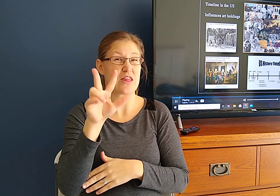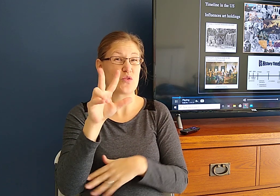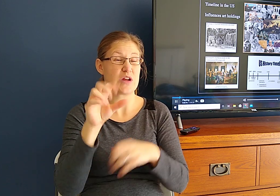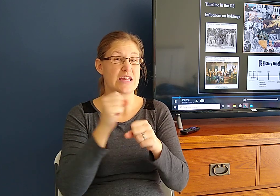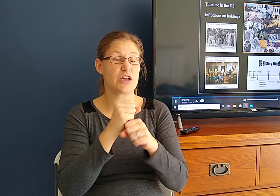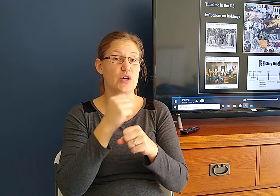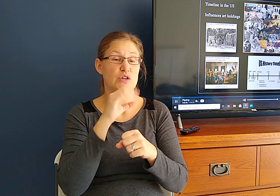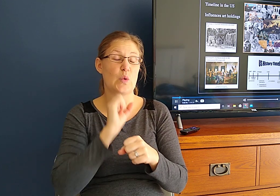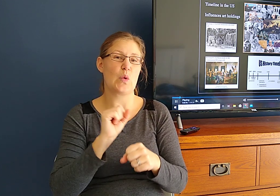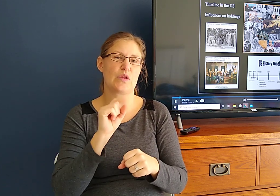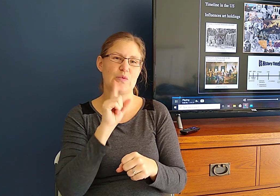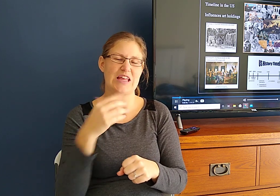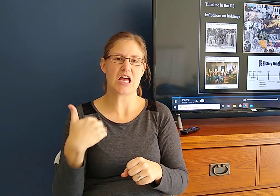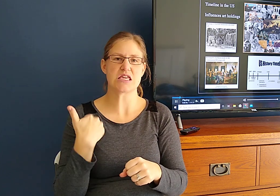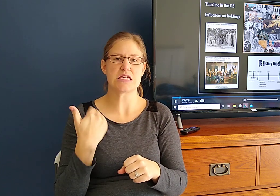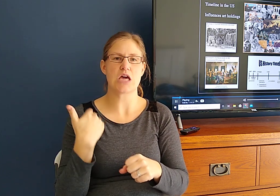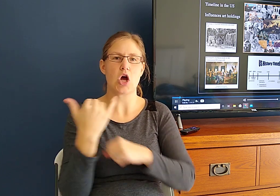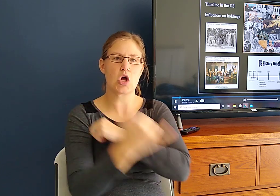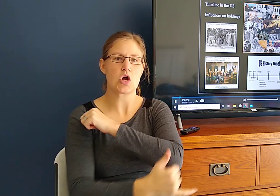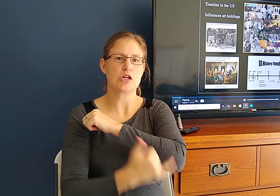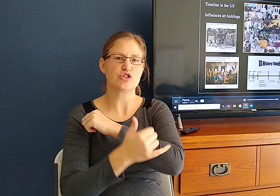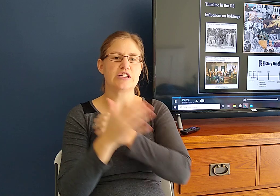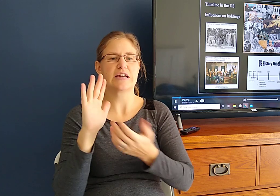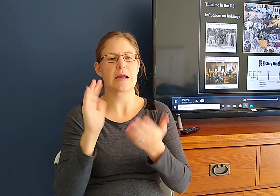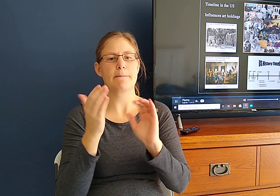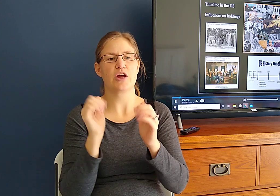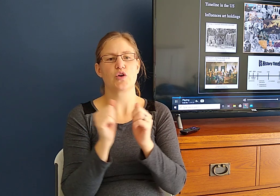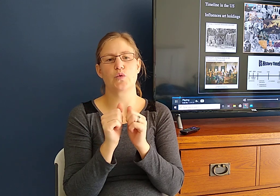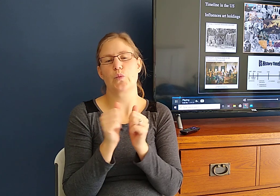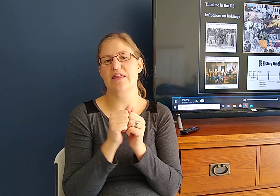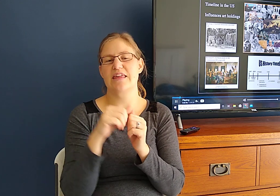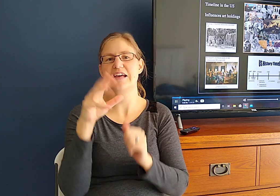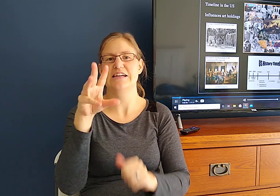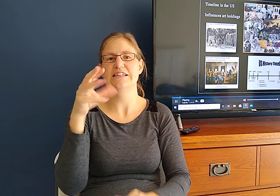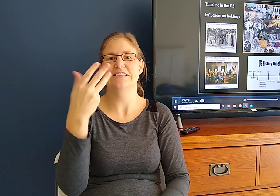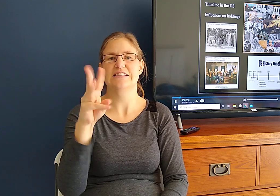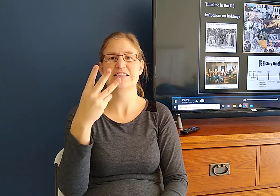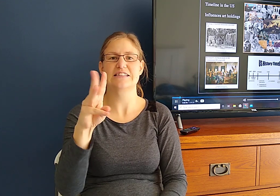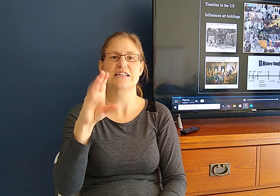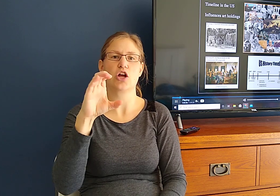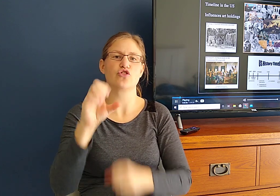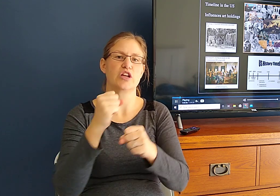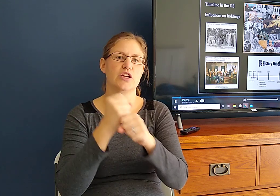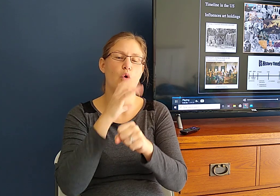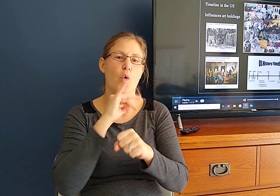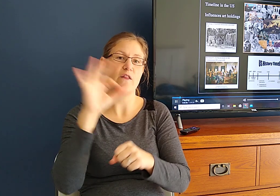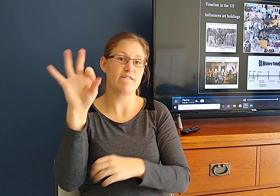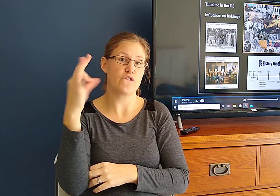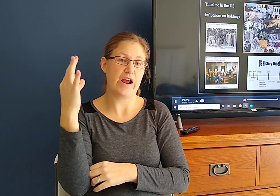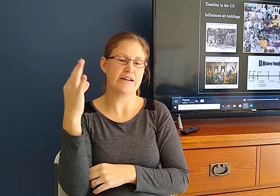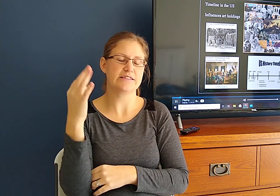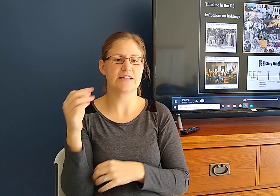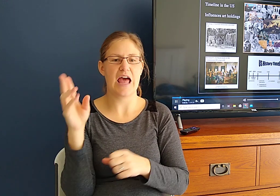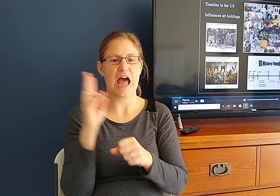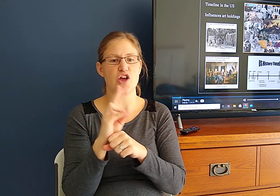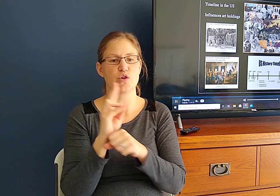young country as compared to 1600-year-old France. And I use this date because the Declaration